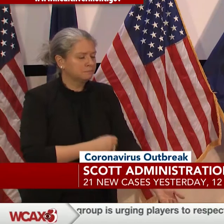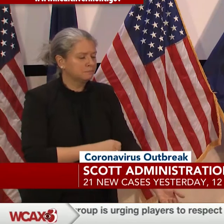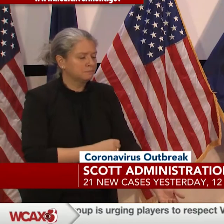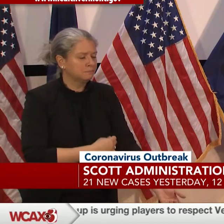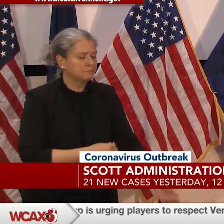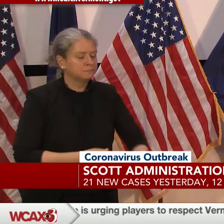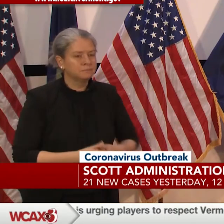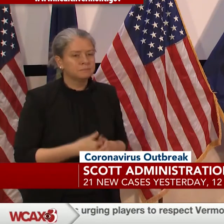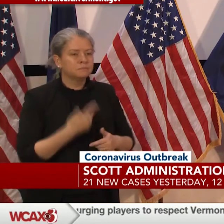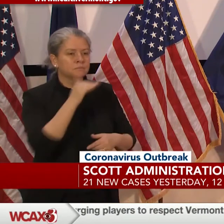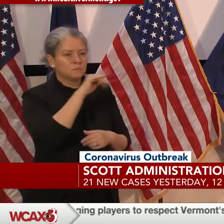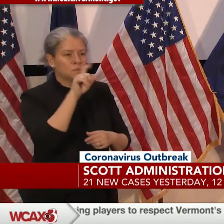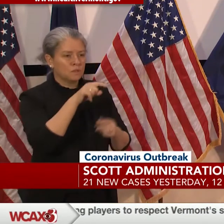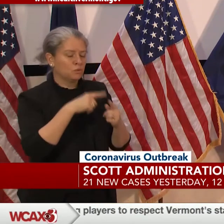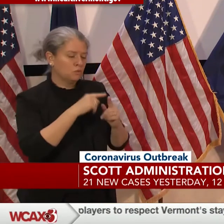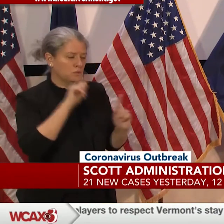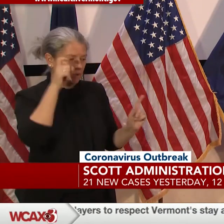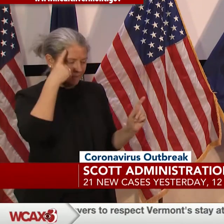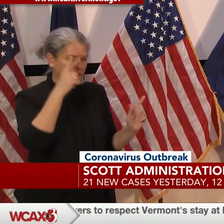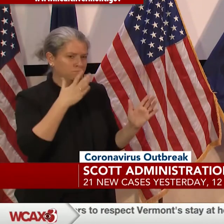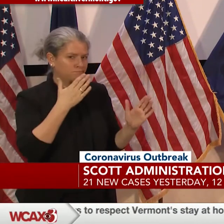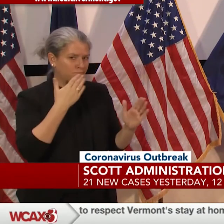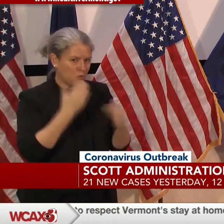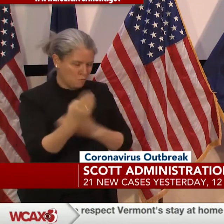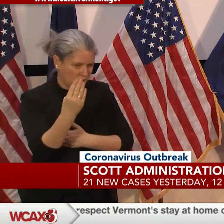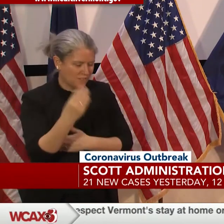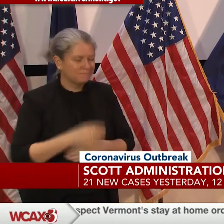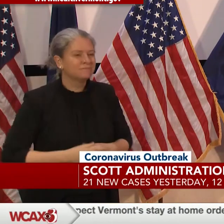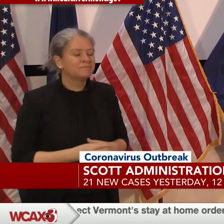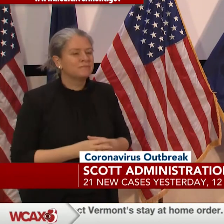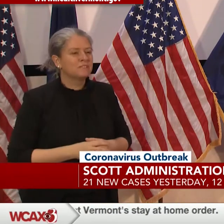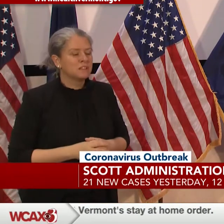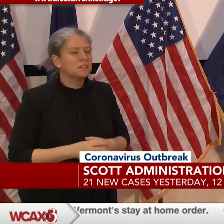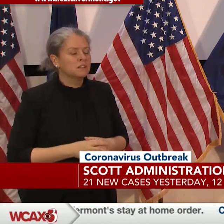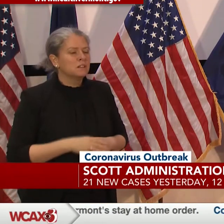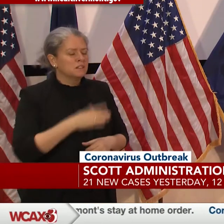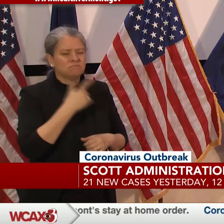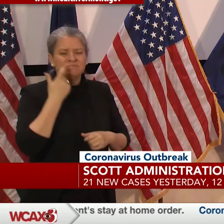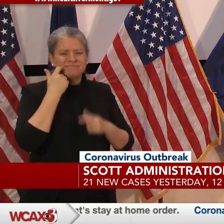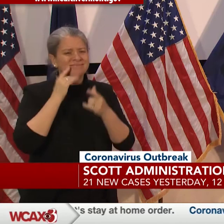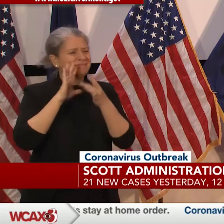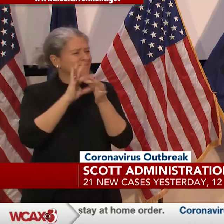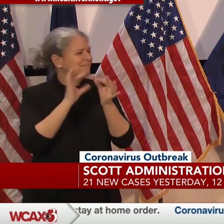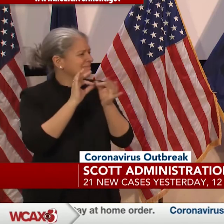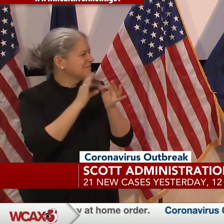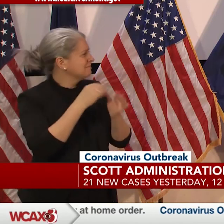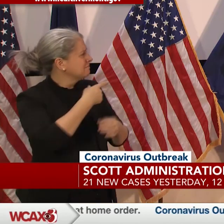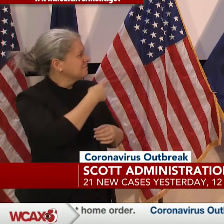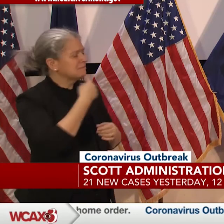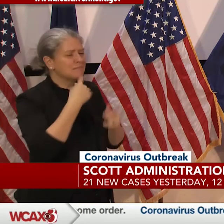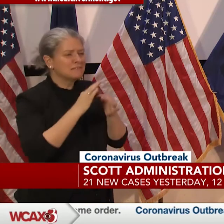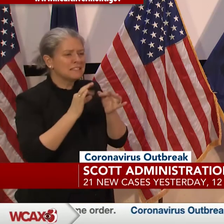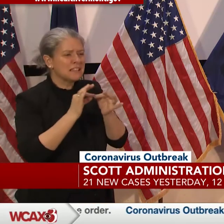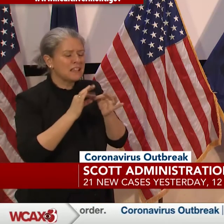Governor, good morning. You had mentioned earlier that